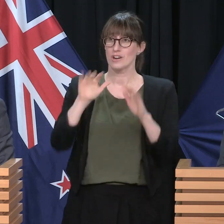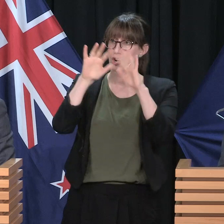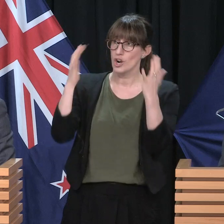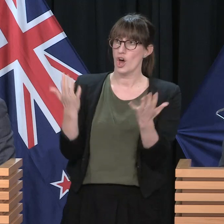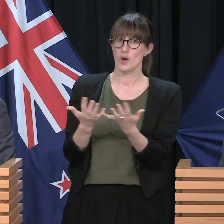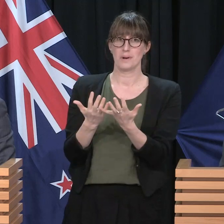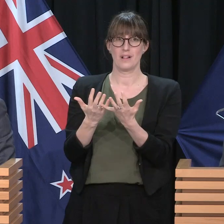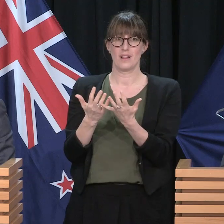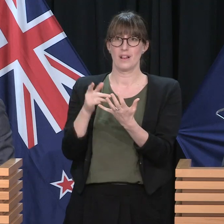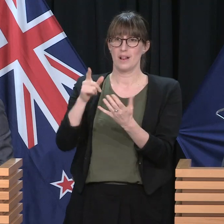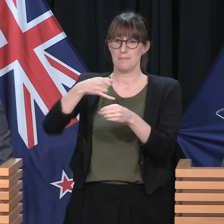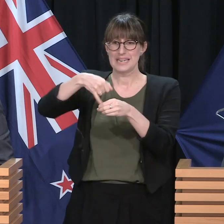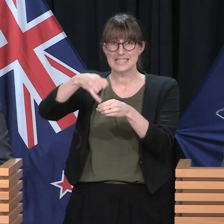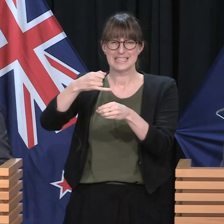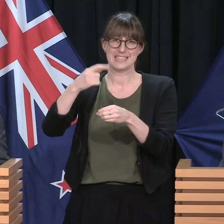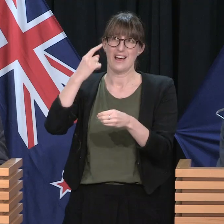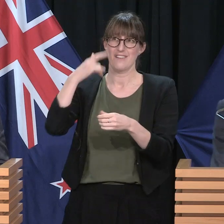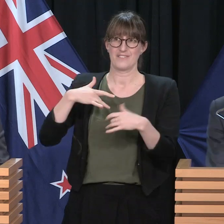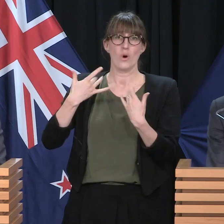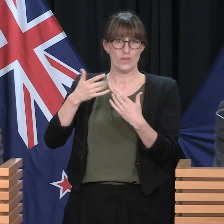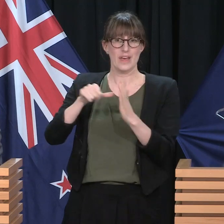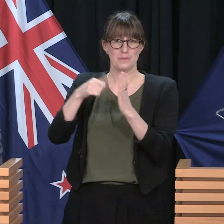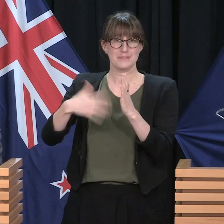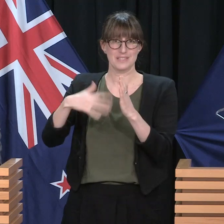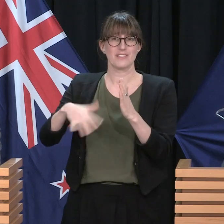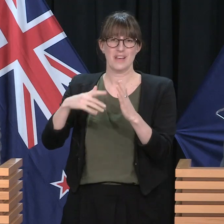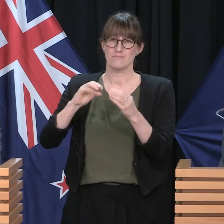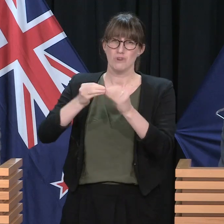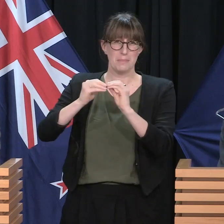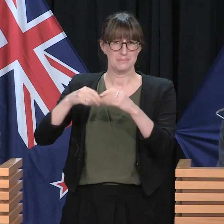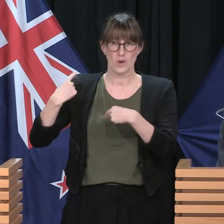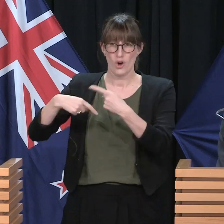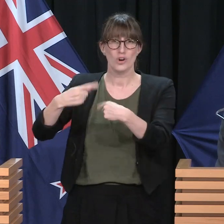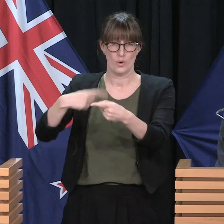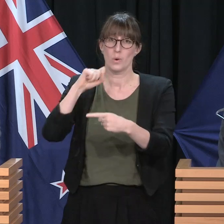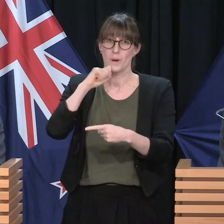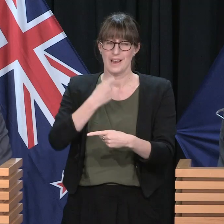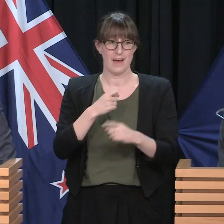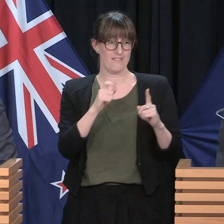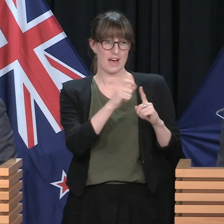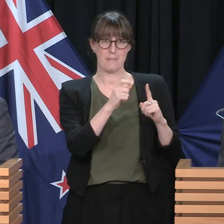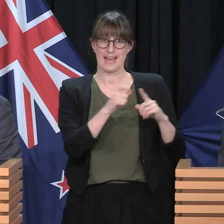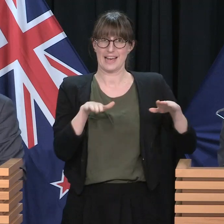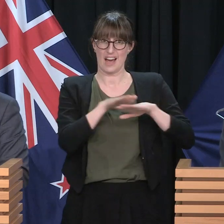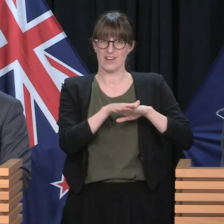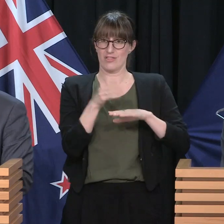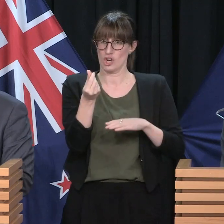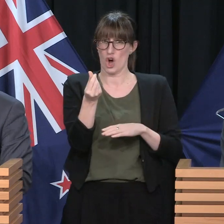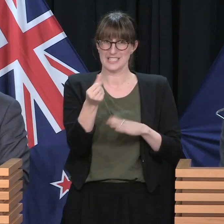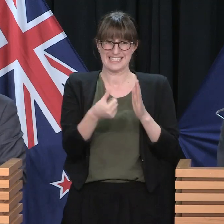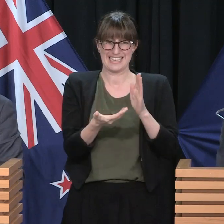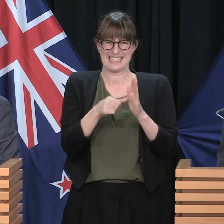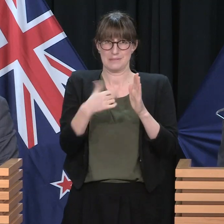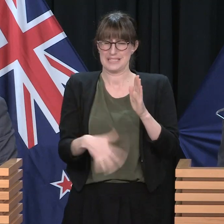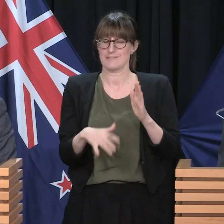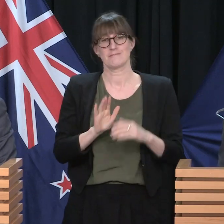not realistic to think that Pharmac can absorb those extra costs within its existing baseline funding. So to secure our